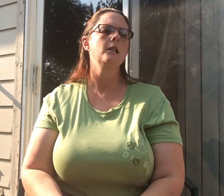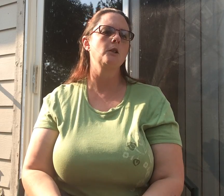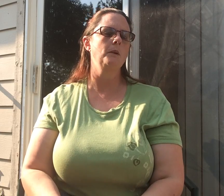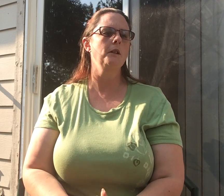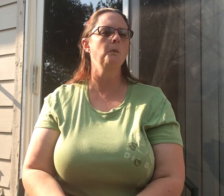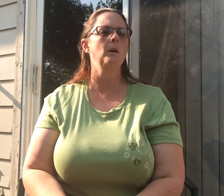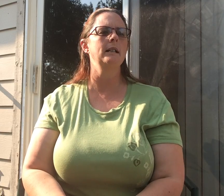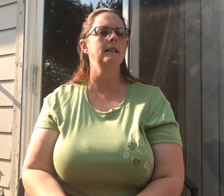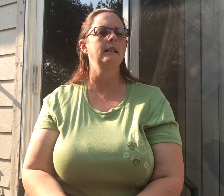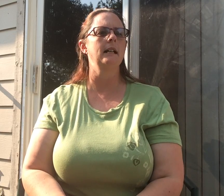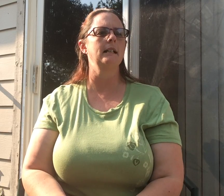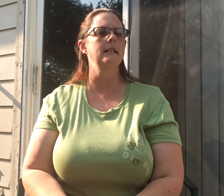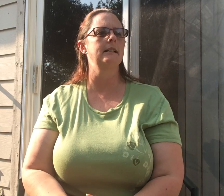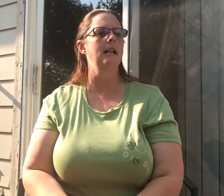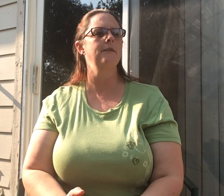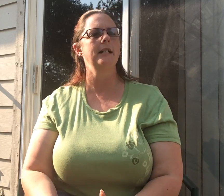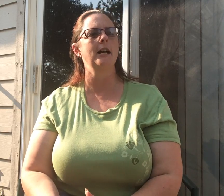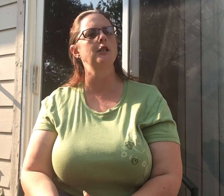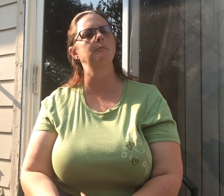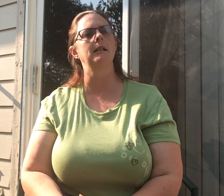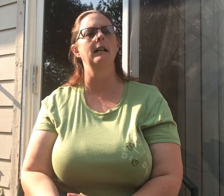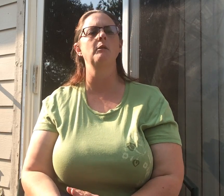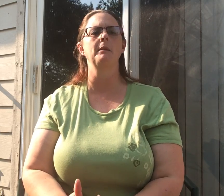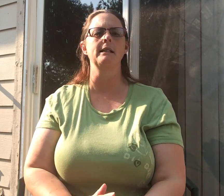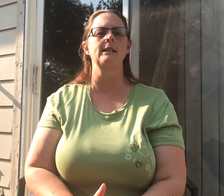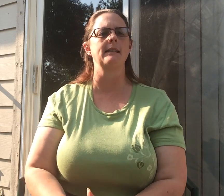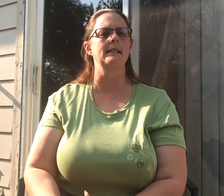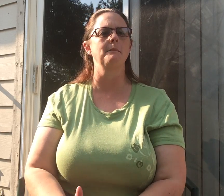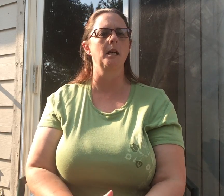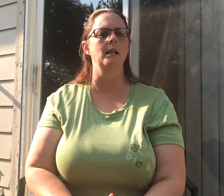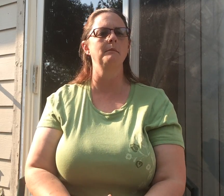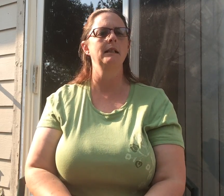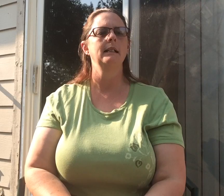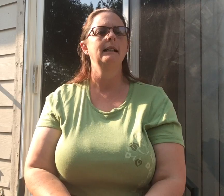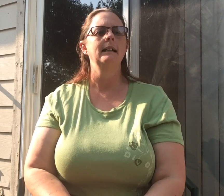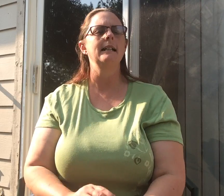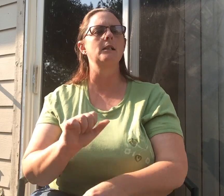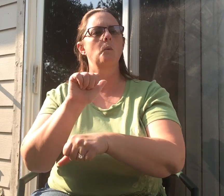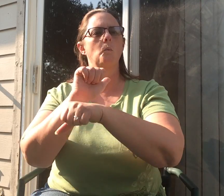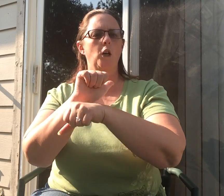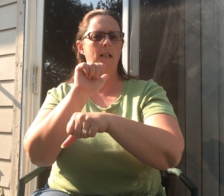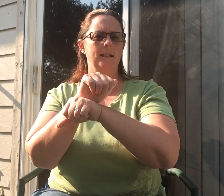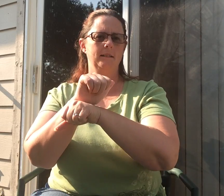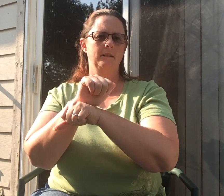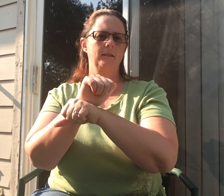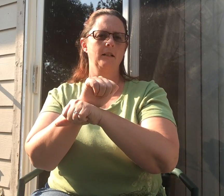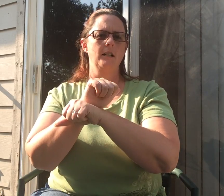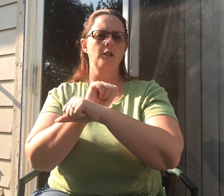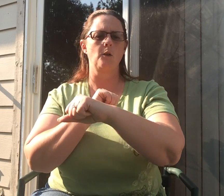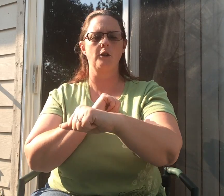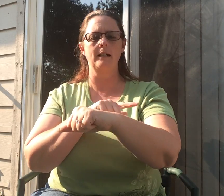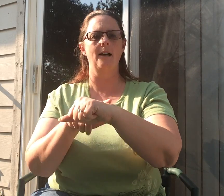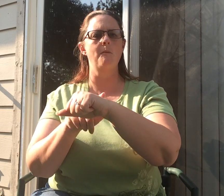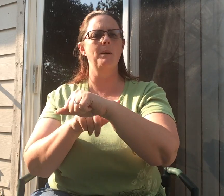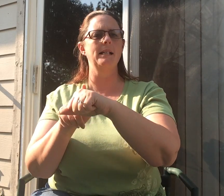So another one that is kind of an action but kind of a place at the same time is work. So you're going to have a base